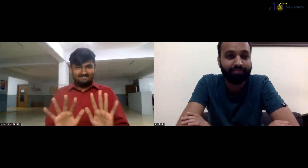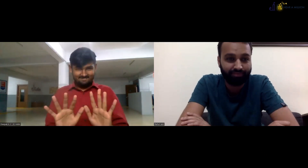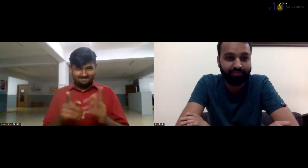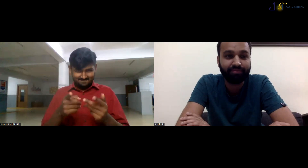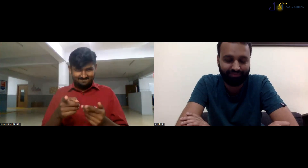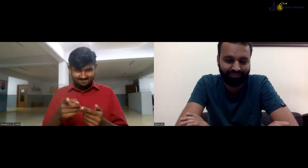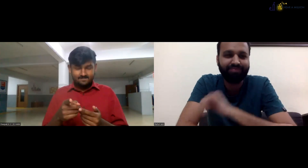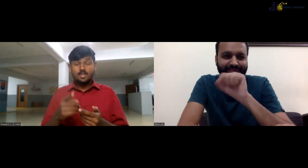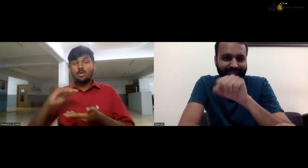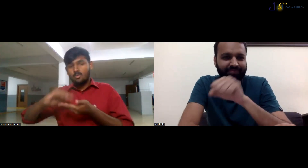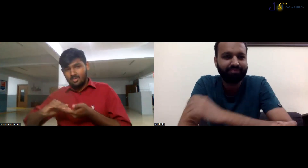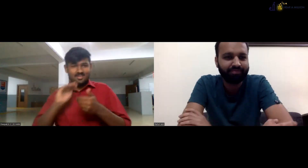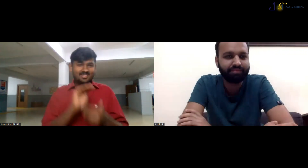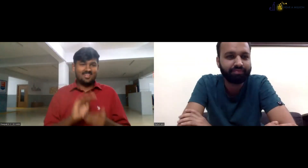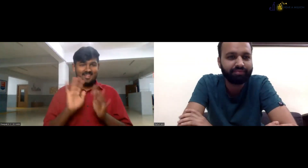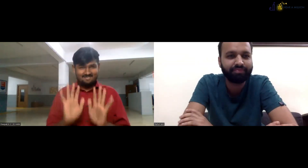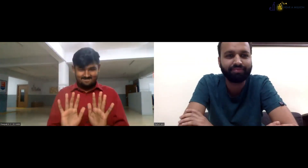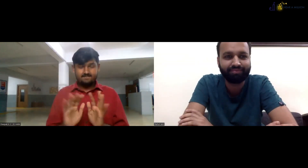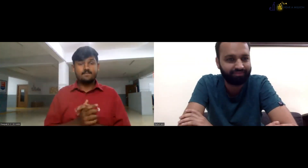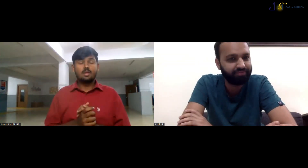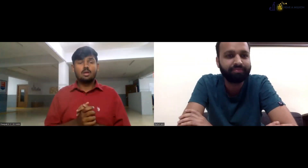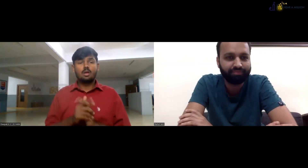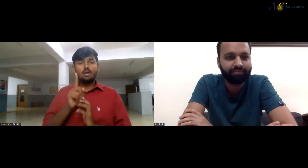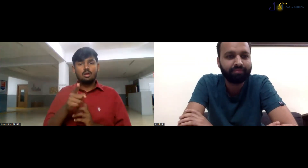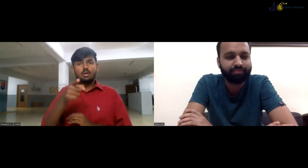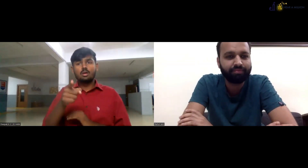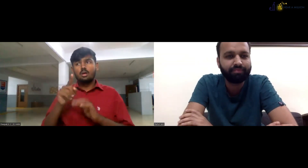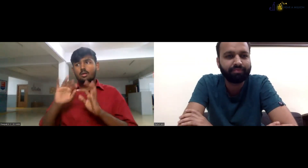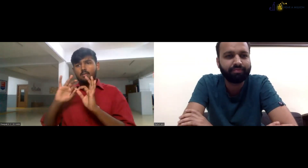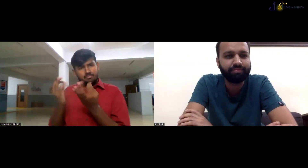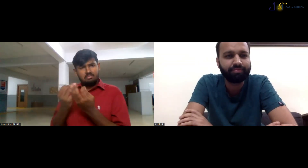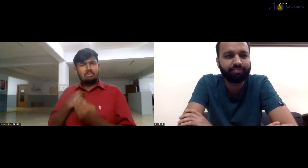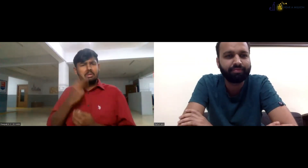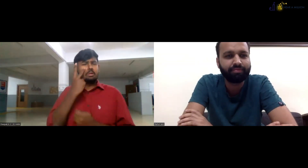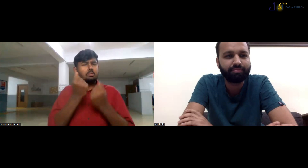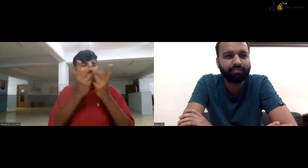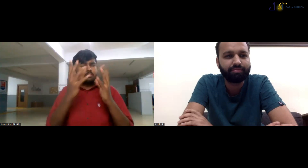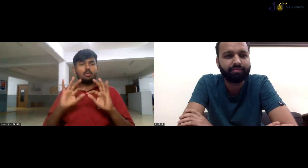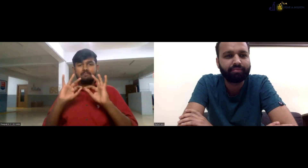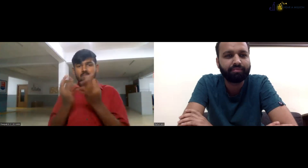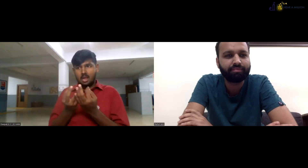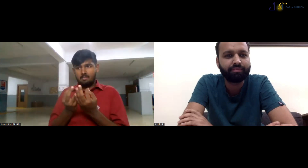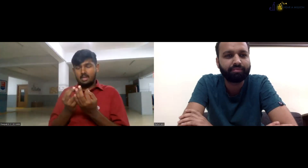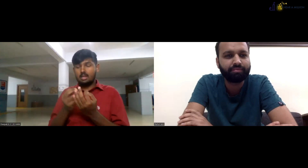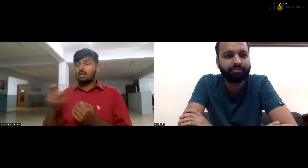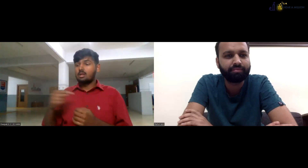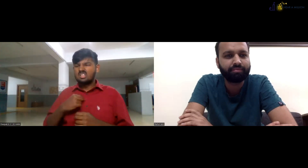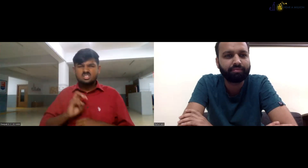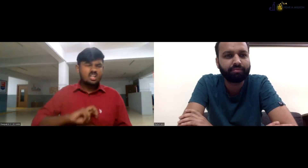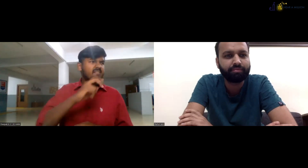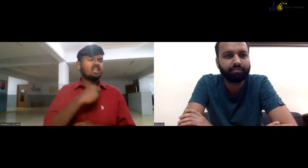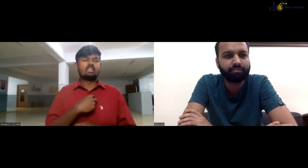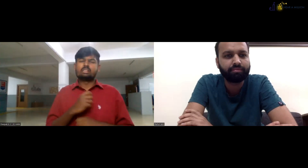second question to you is that how do you were married, right? You have a baby as well. So how do you manage